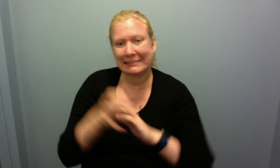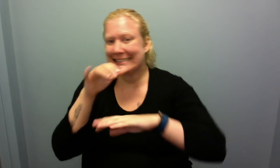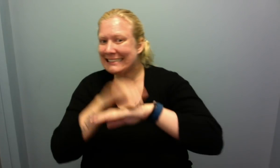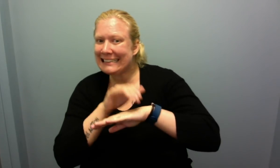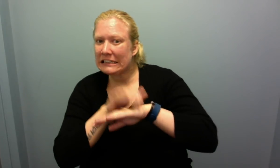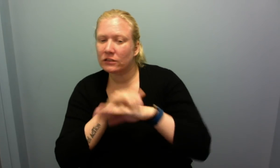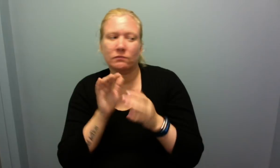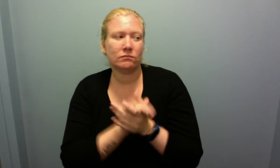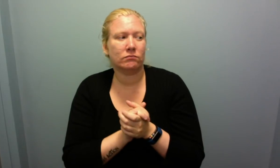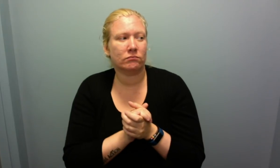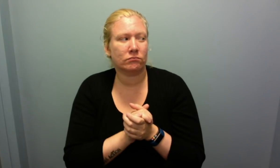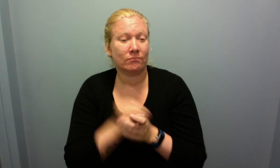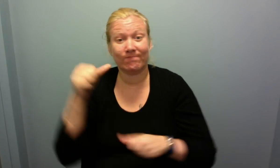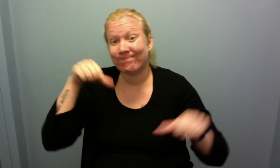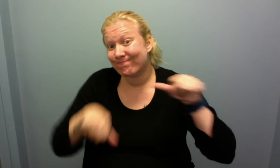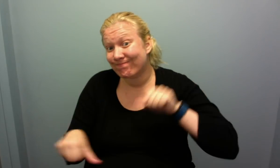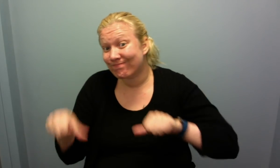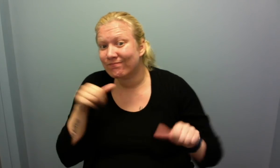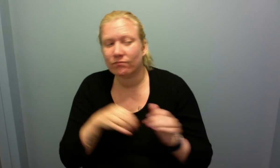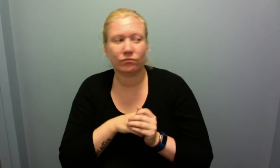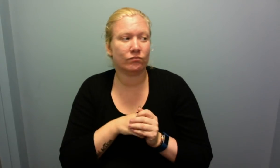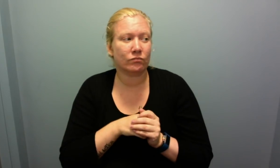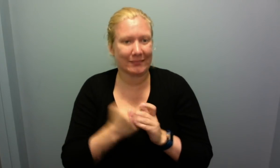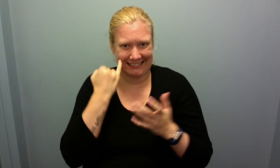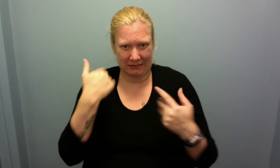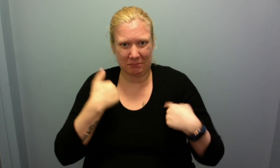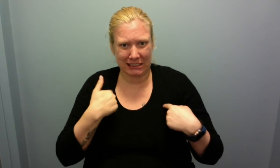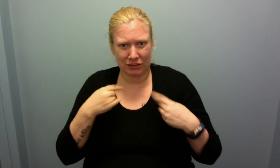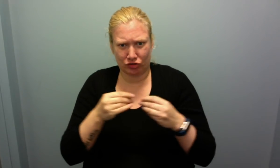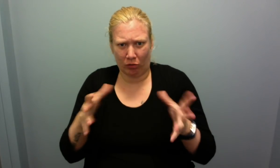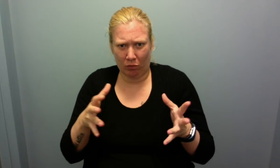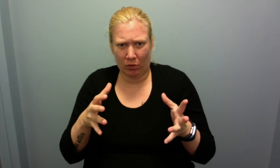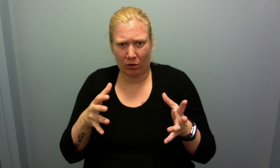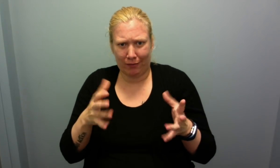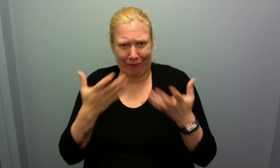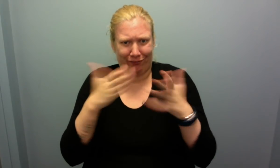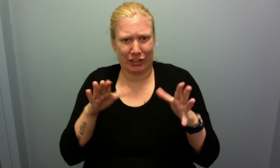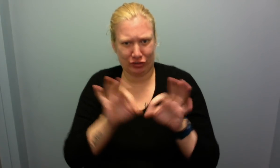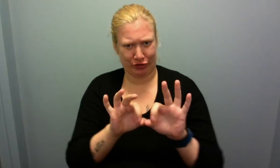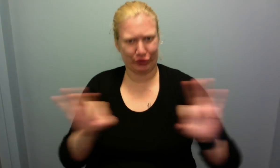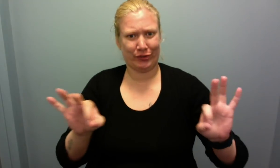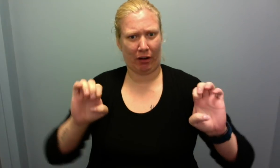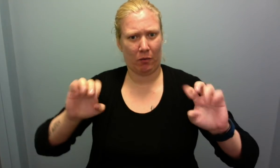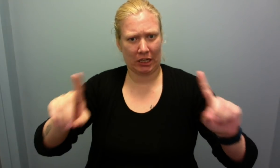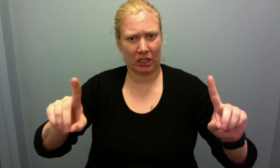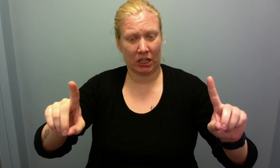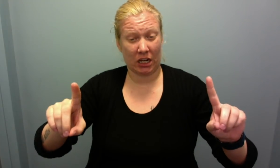teach math or English or science, I just in general, if I were to